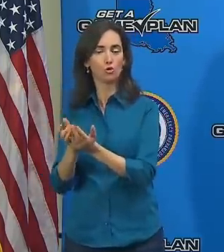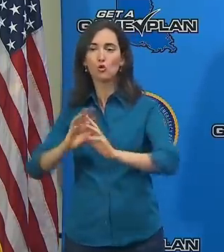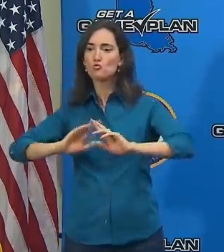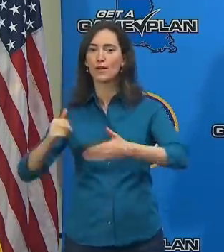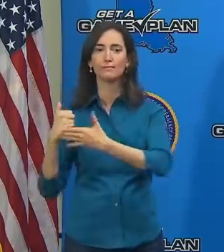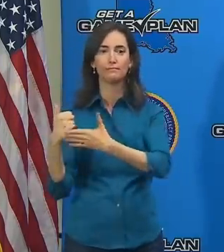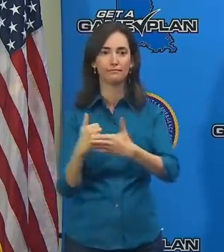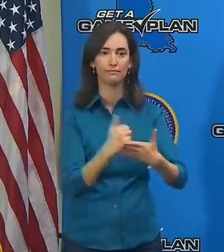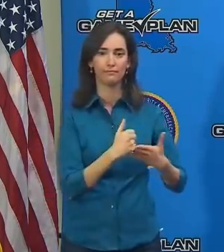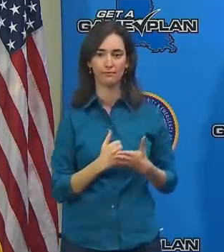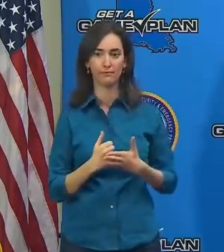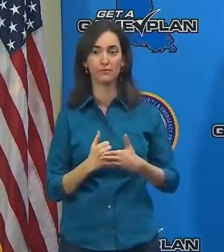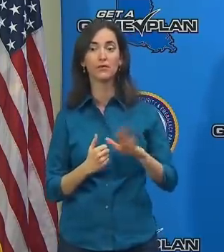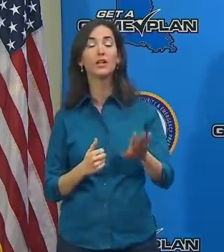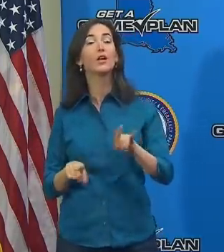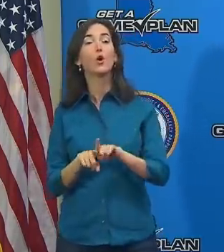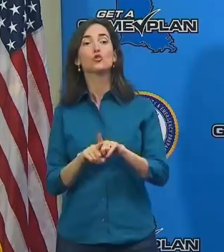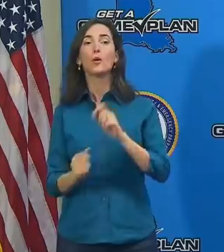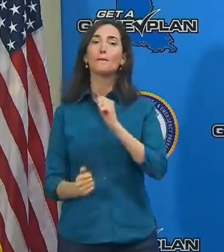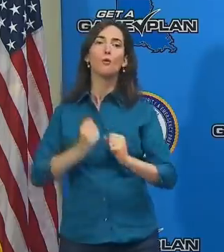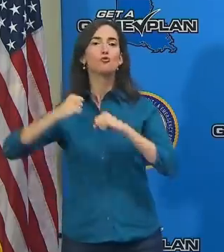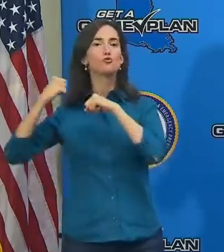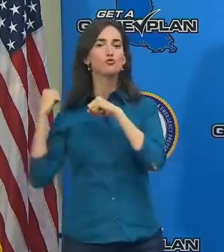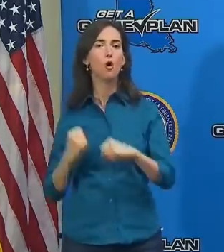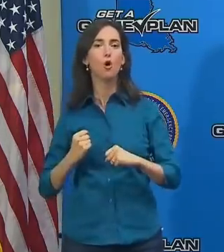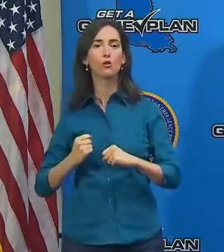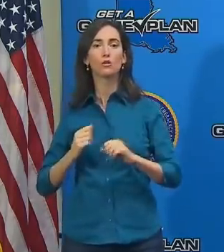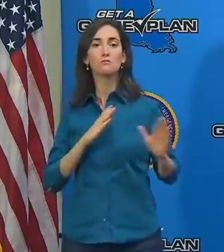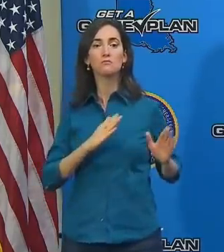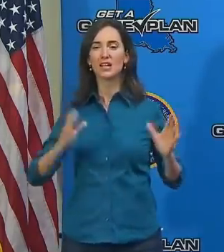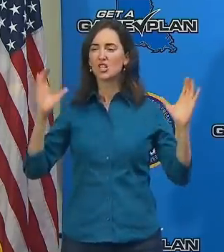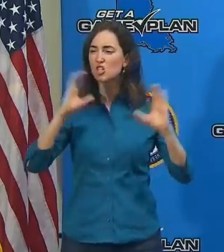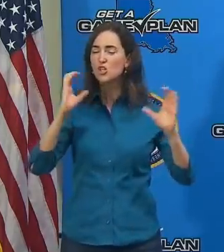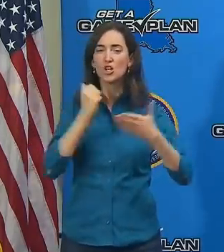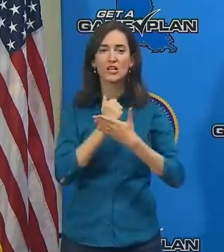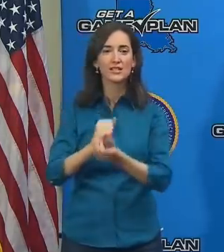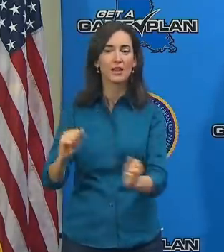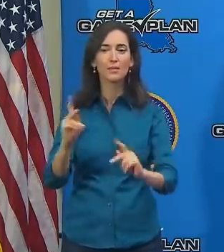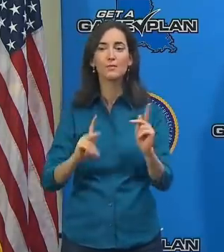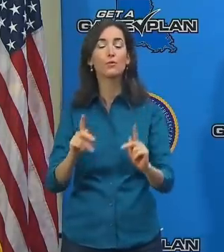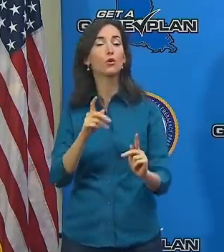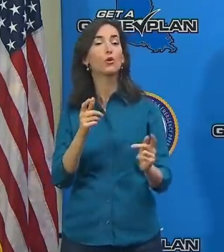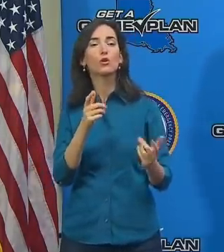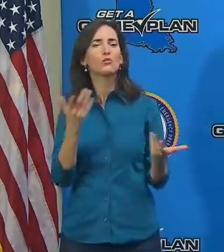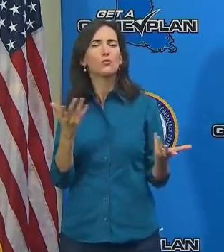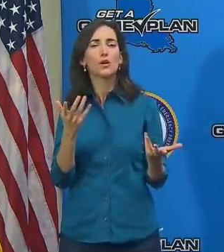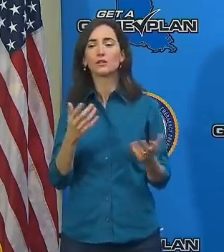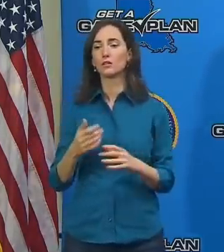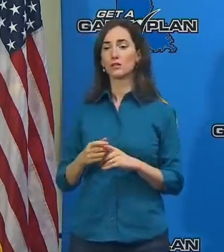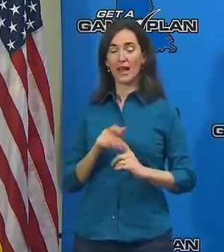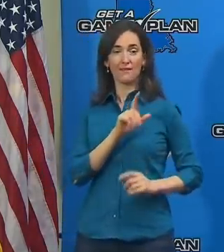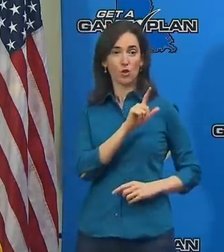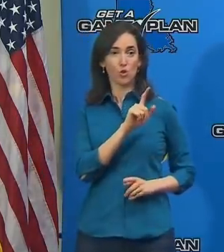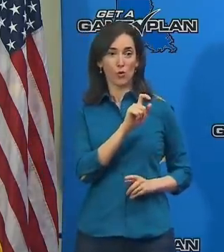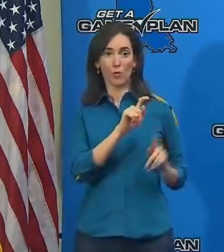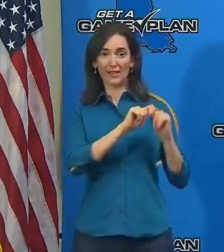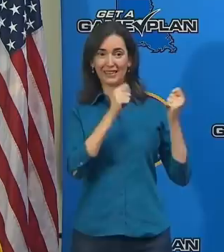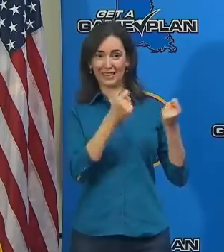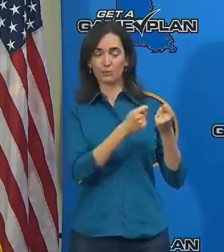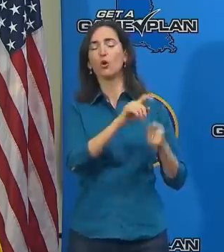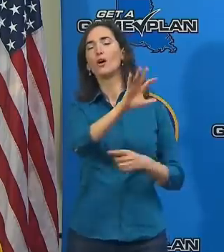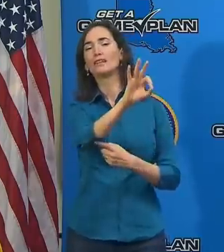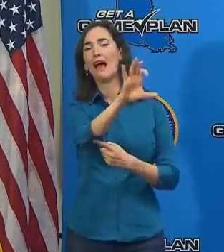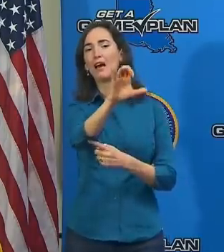and rescue effort that we have consists of more than 900 individuals, making up 21 teams that